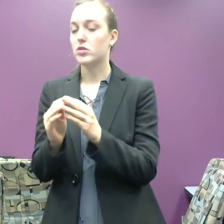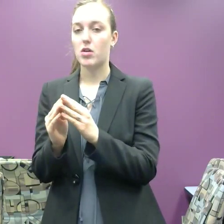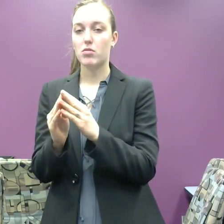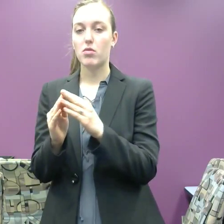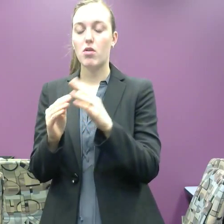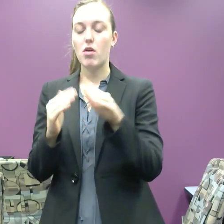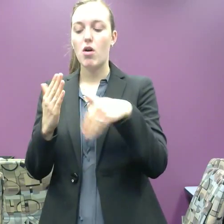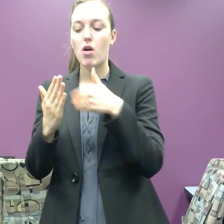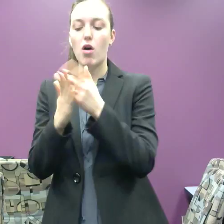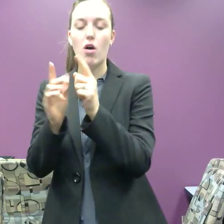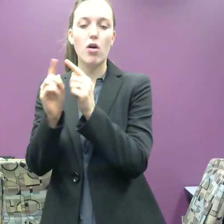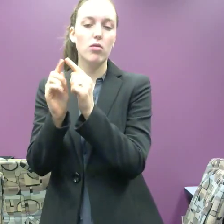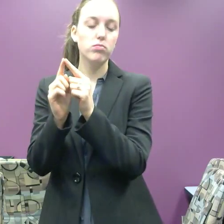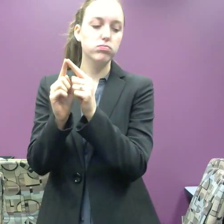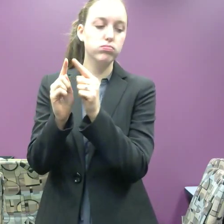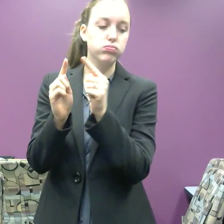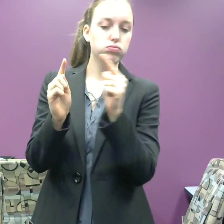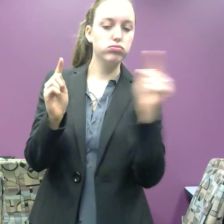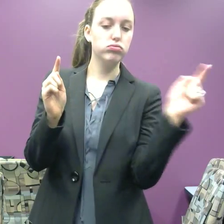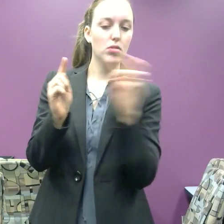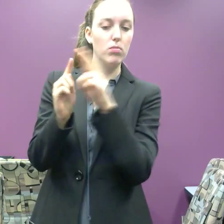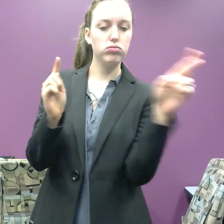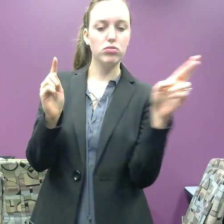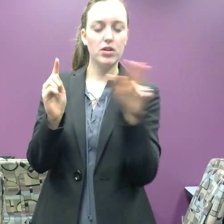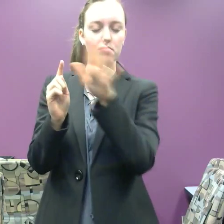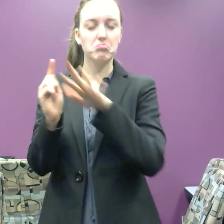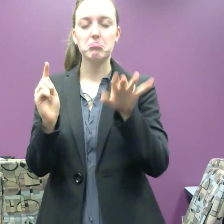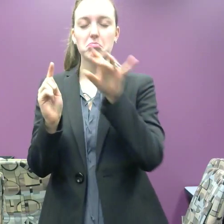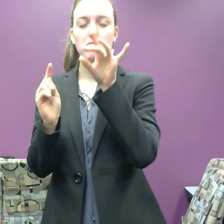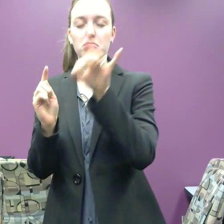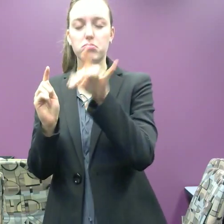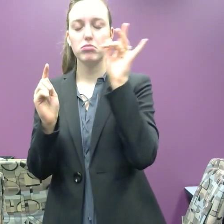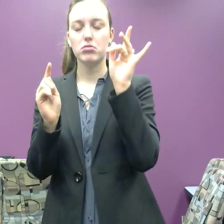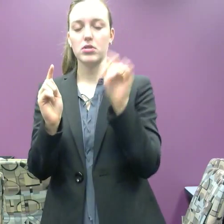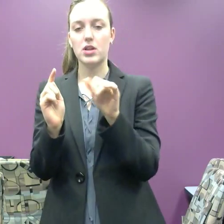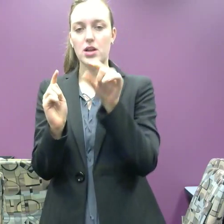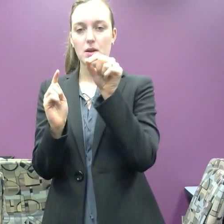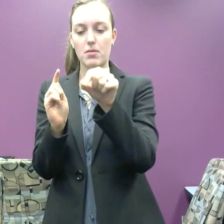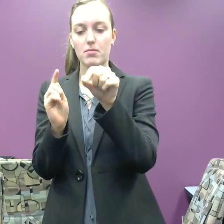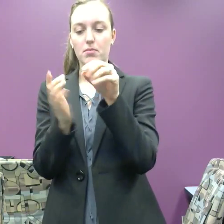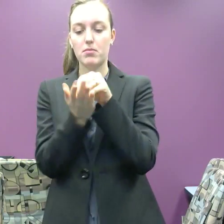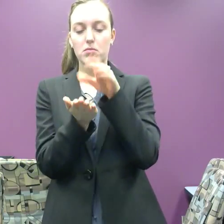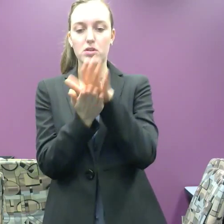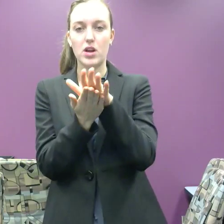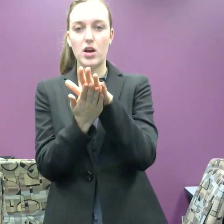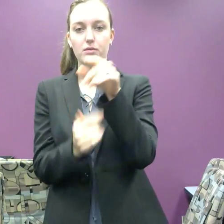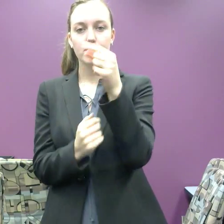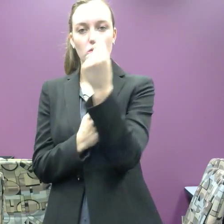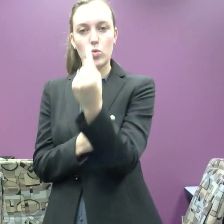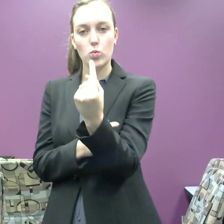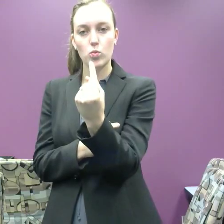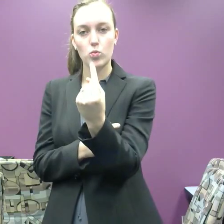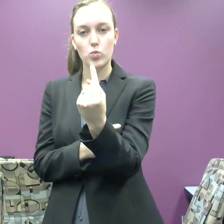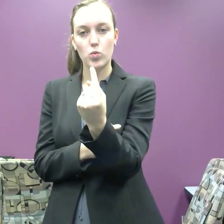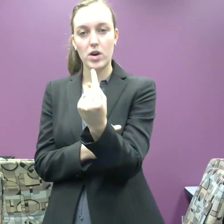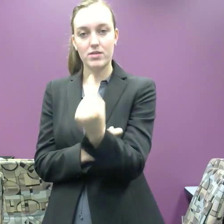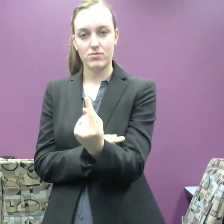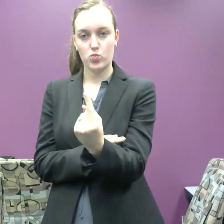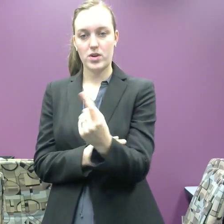choose another point, and that's called 1. Now, the minute you do that, the